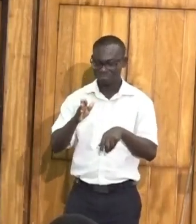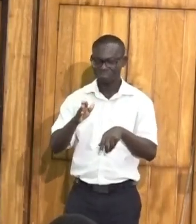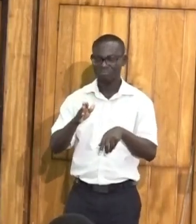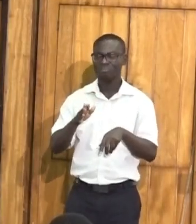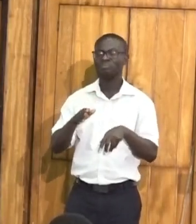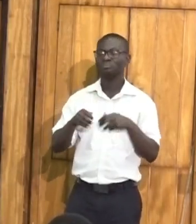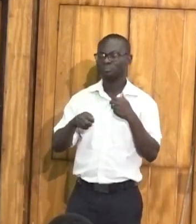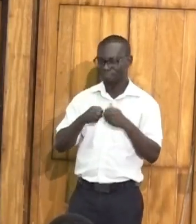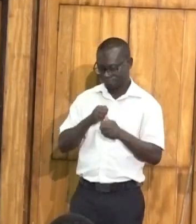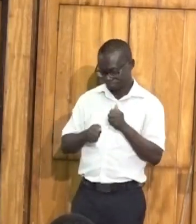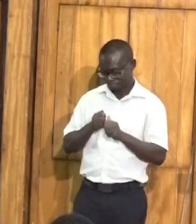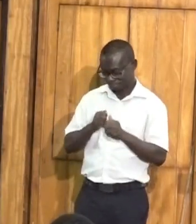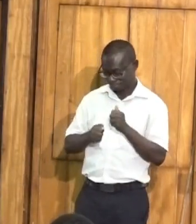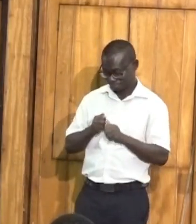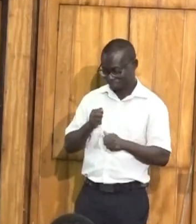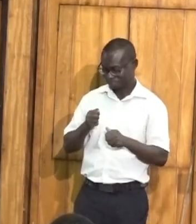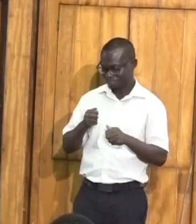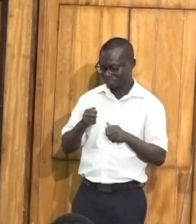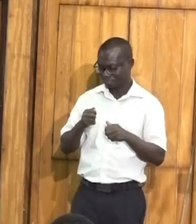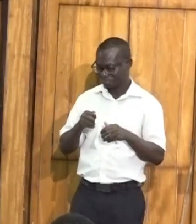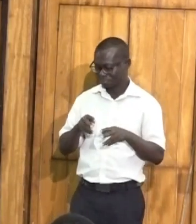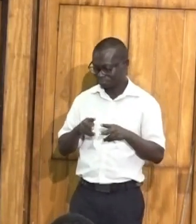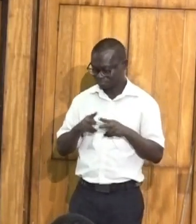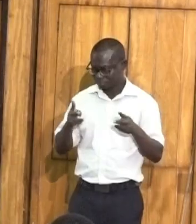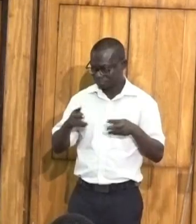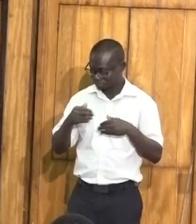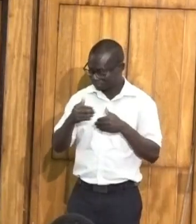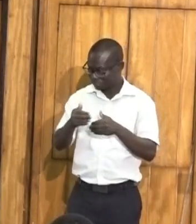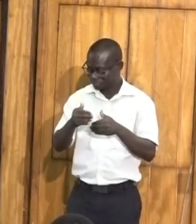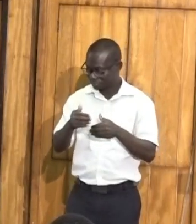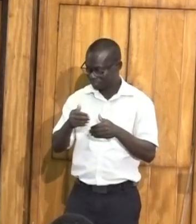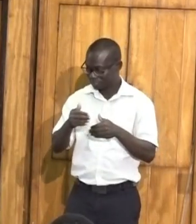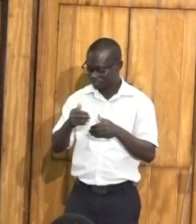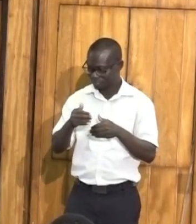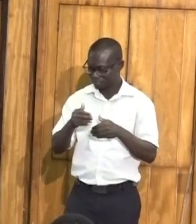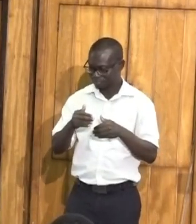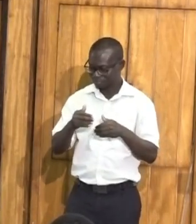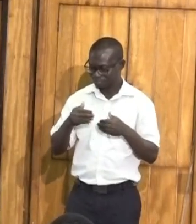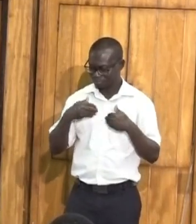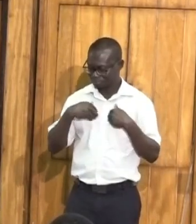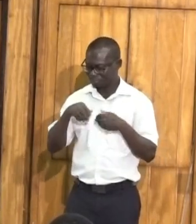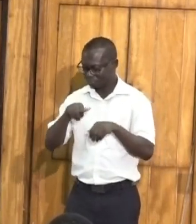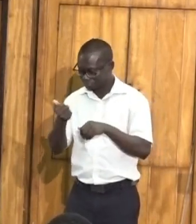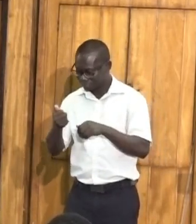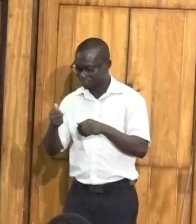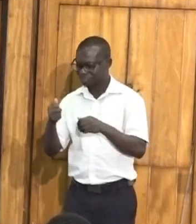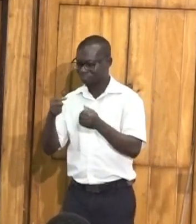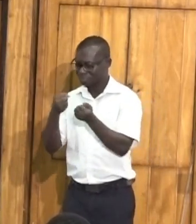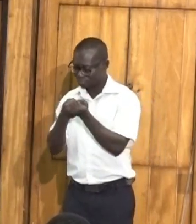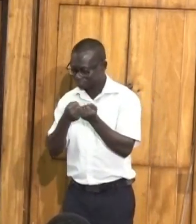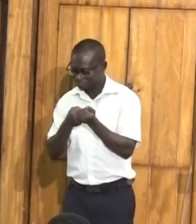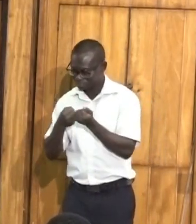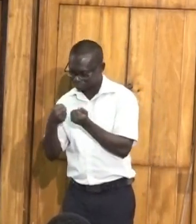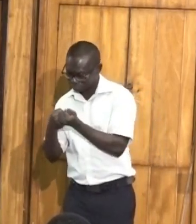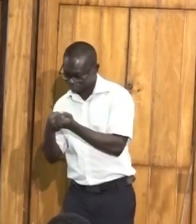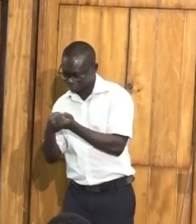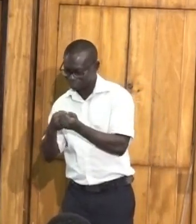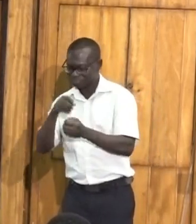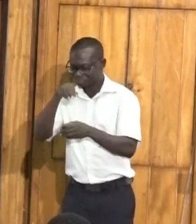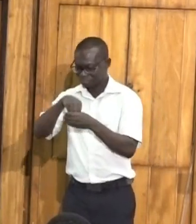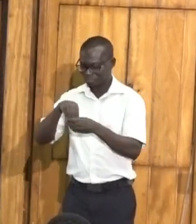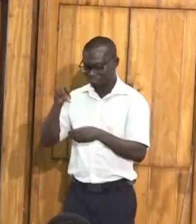health effects. And what have we done so far? We've done a lot of stakeholder engagement at different levels in South